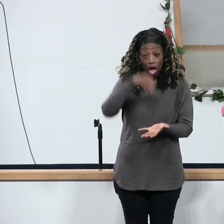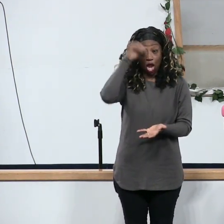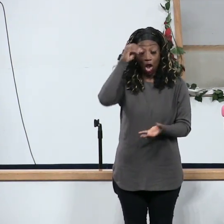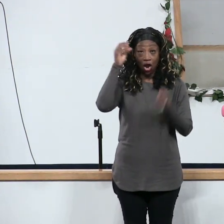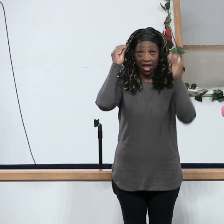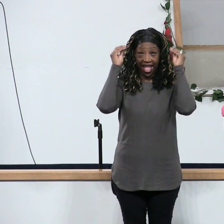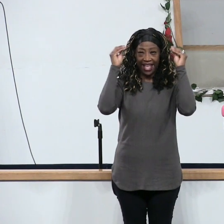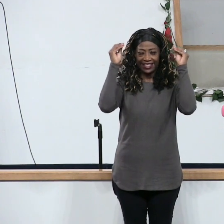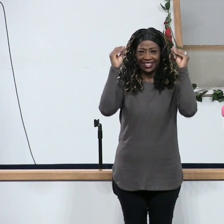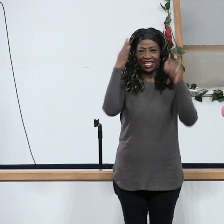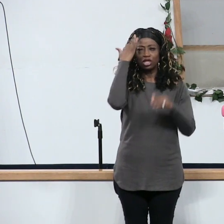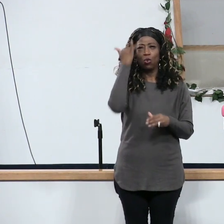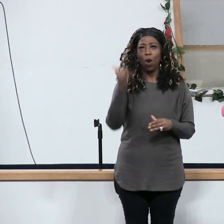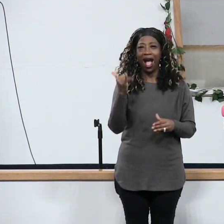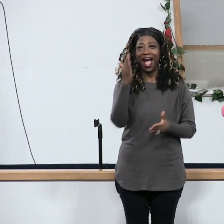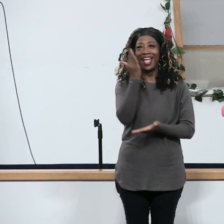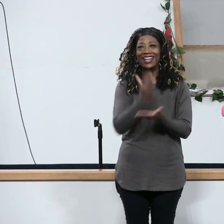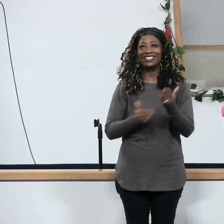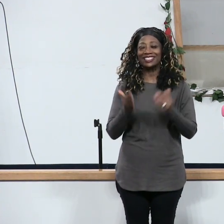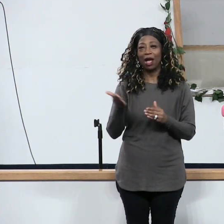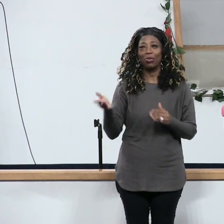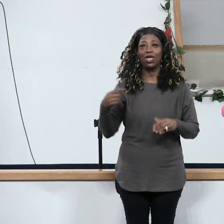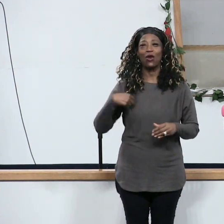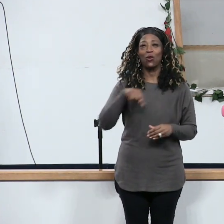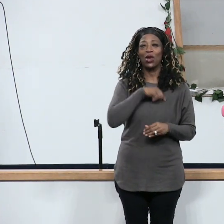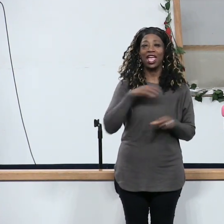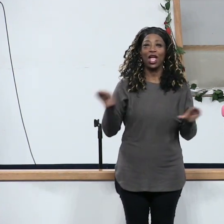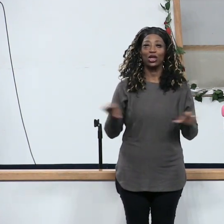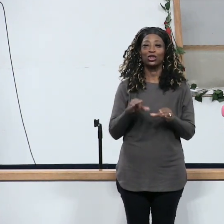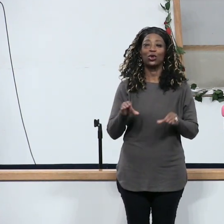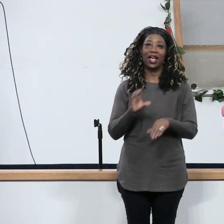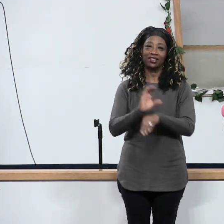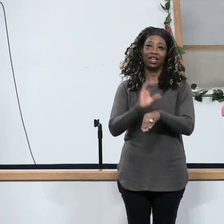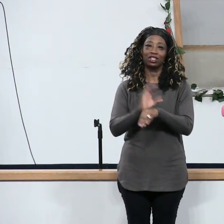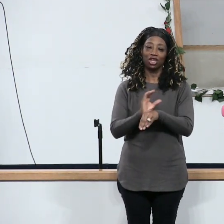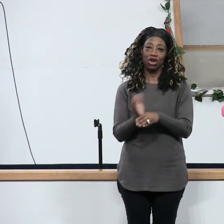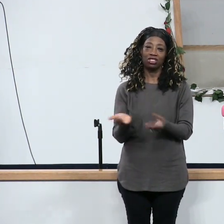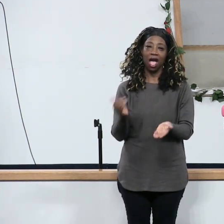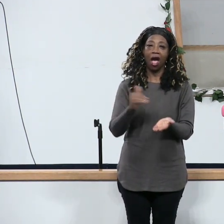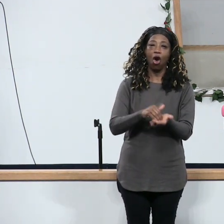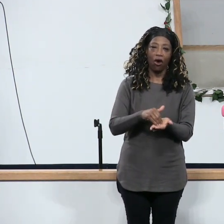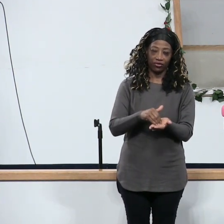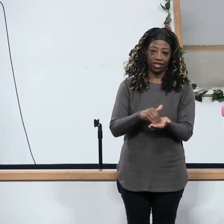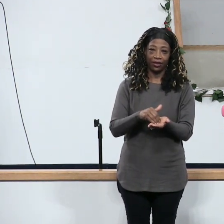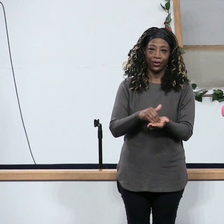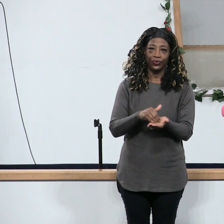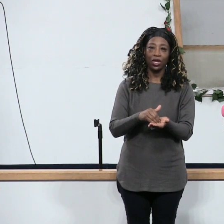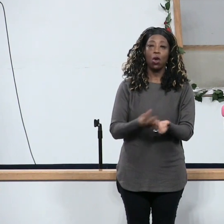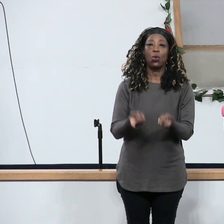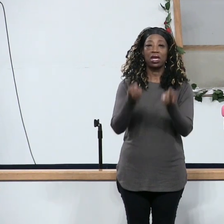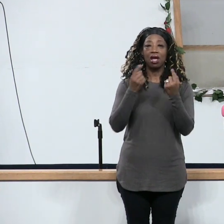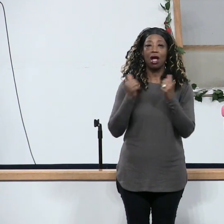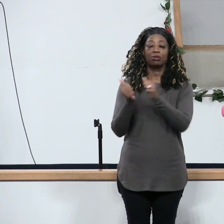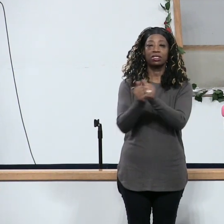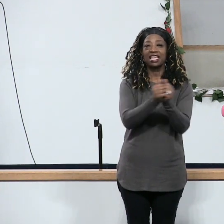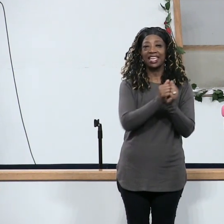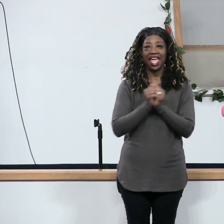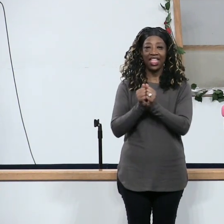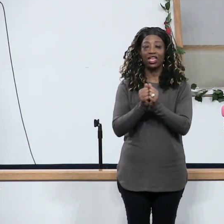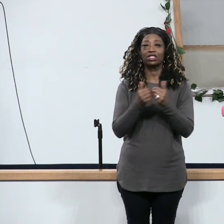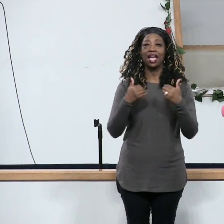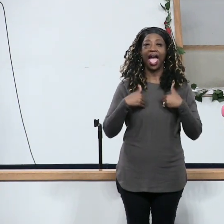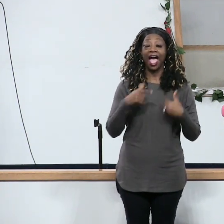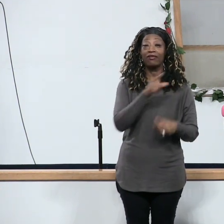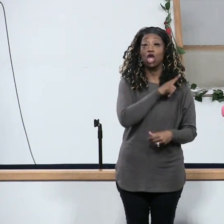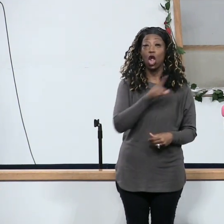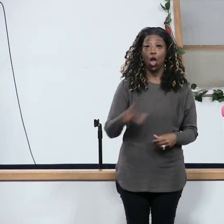Why? Because it is something that we do as a church often. We regularly come together to have